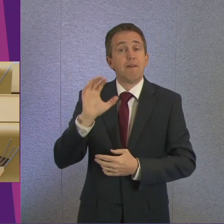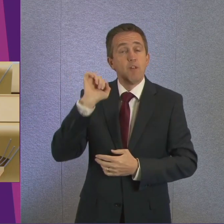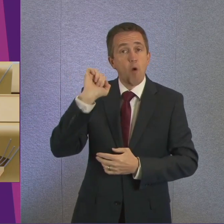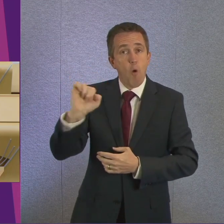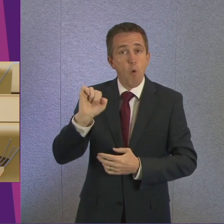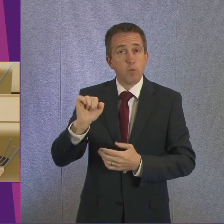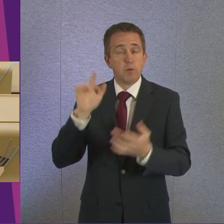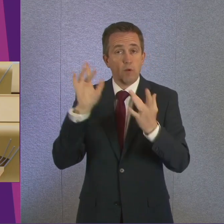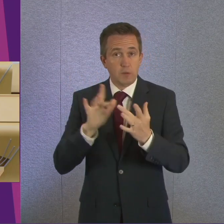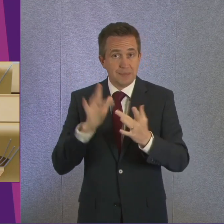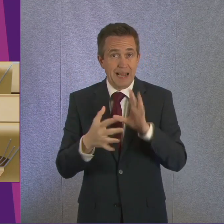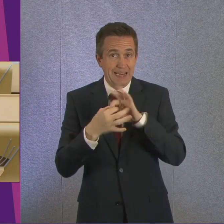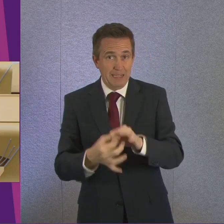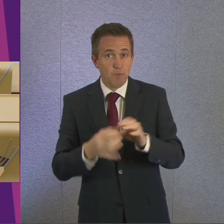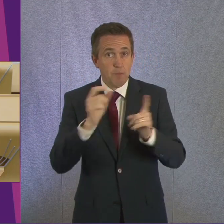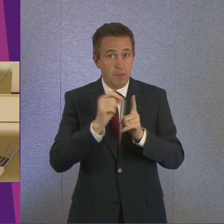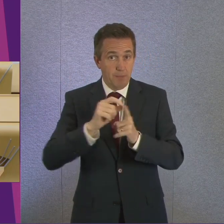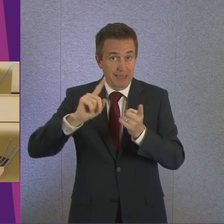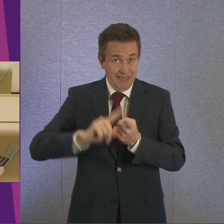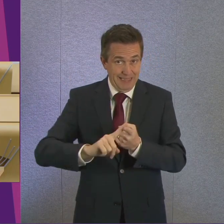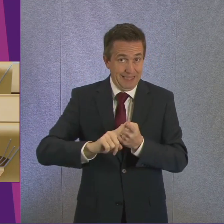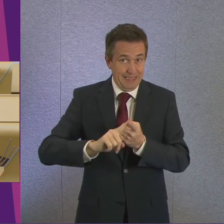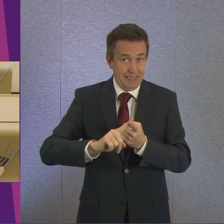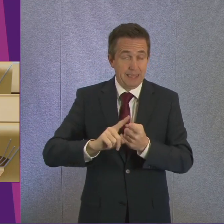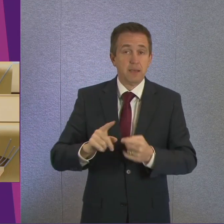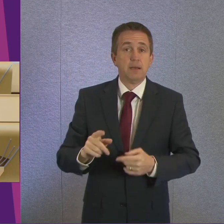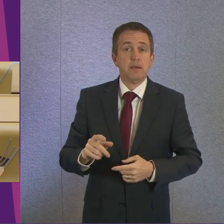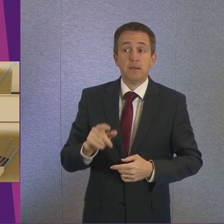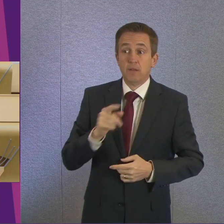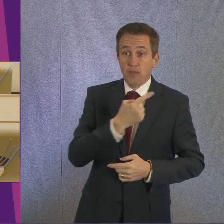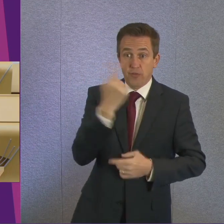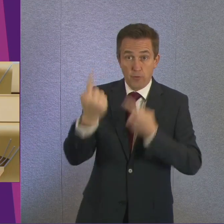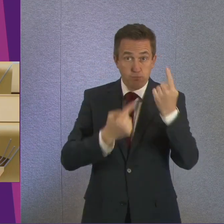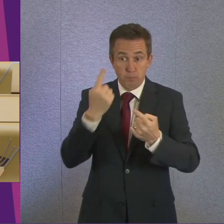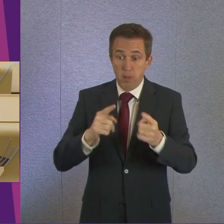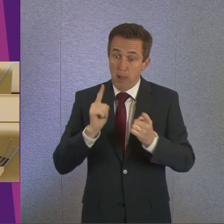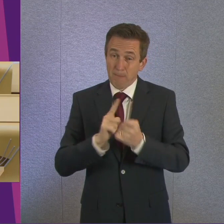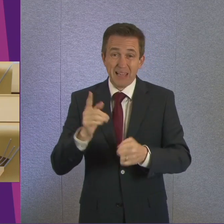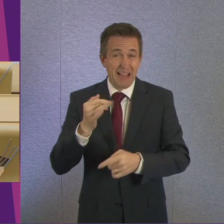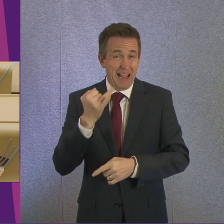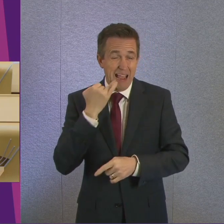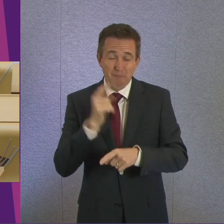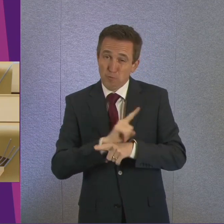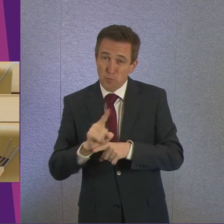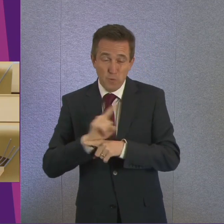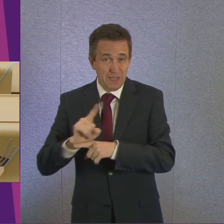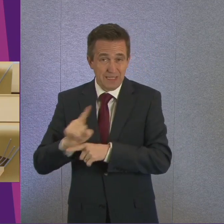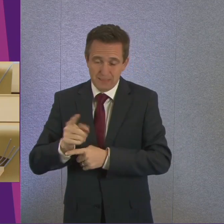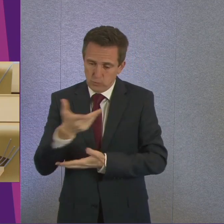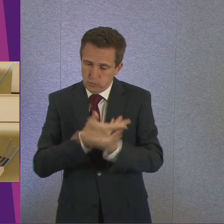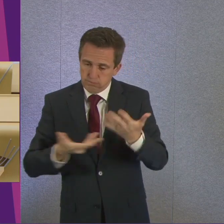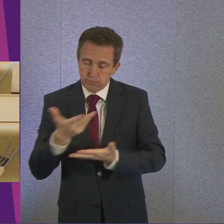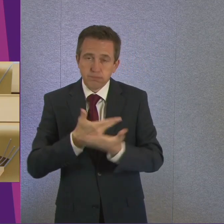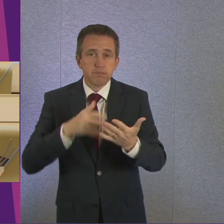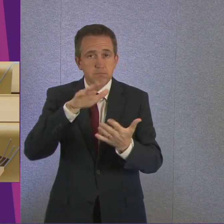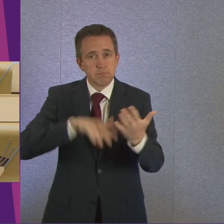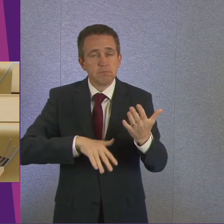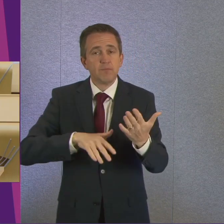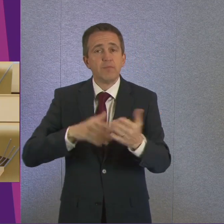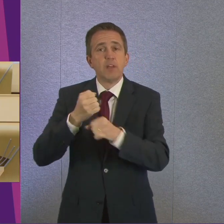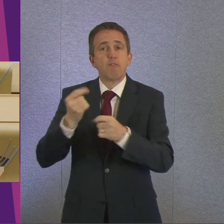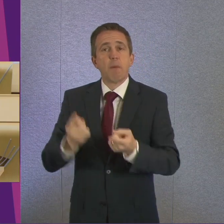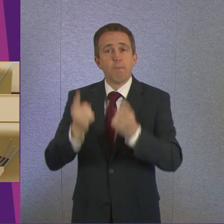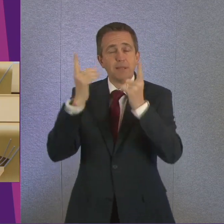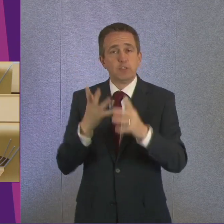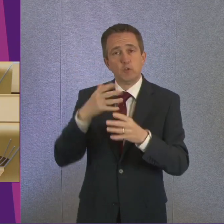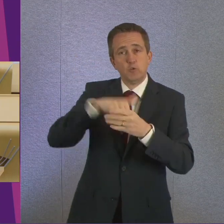of PPE. Those individuals meet virtually once a week at least, and the Minister concerned joins